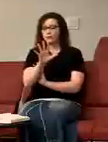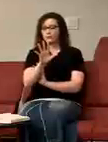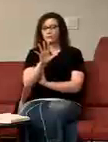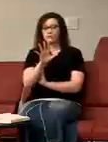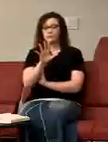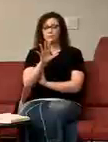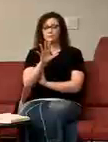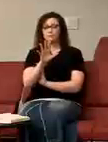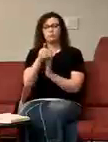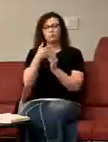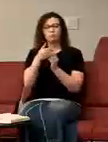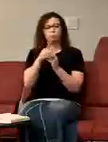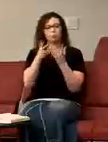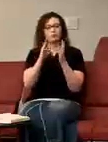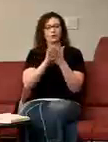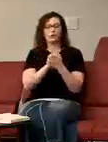Almost done here.